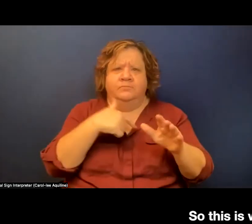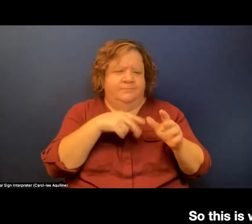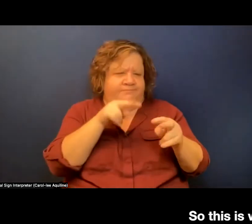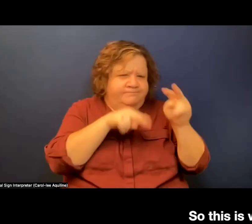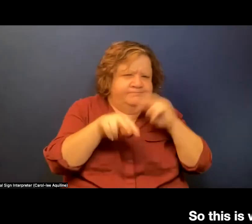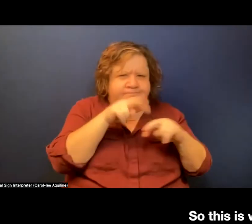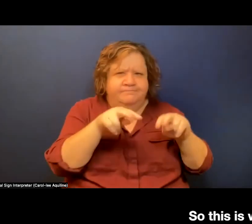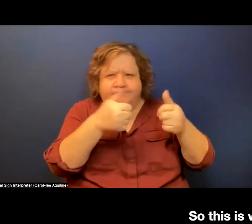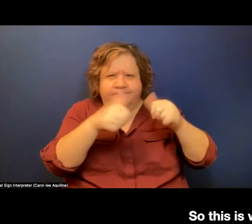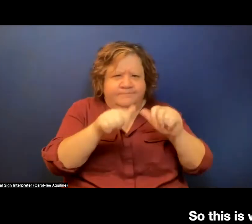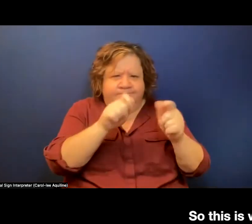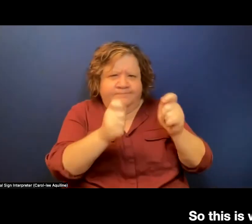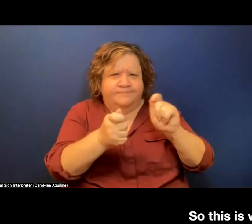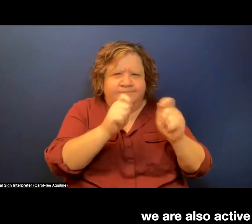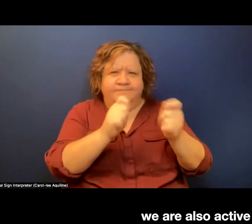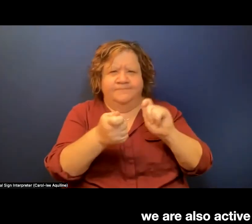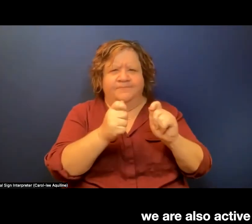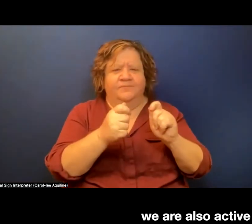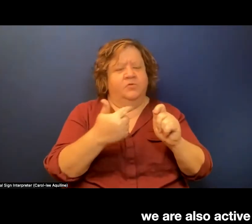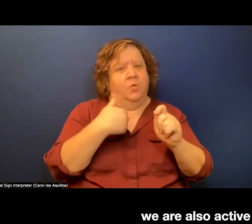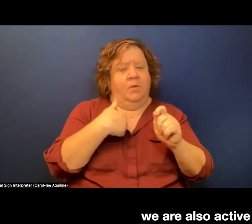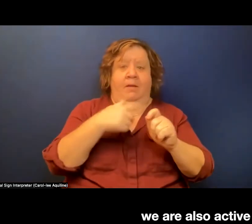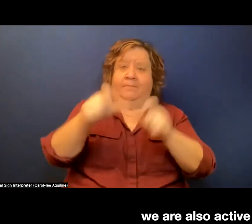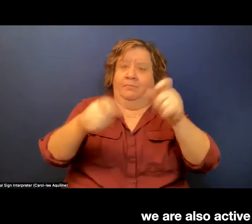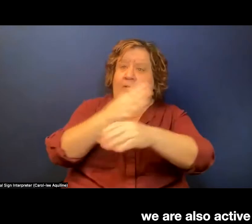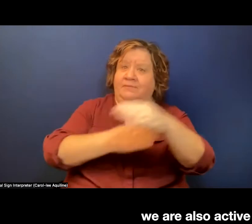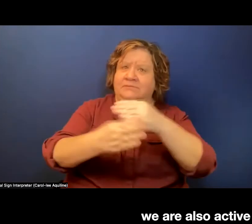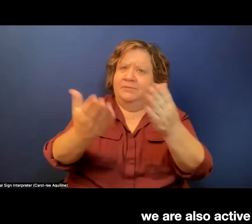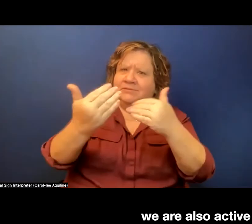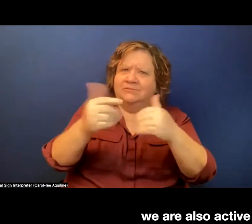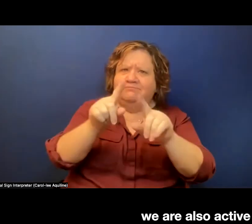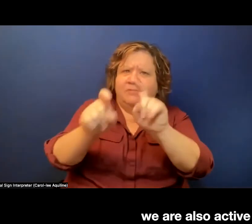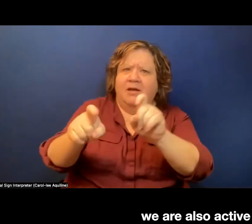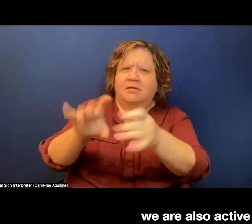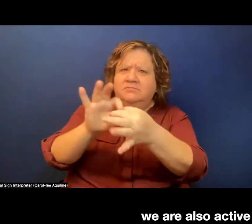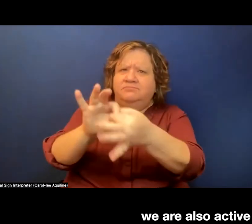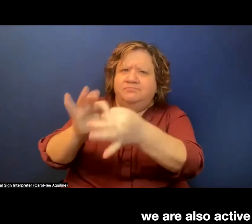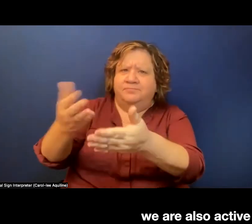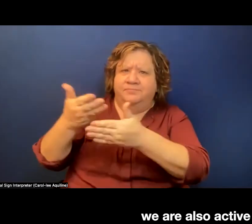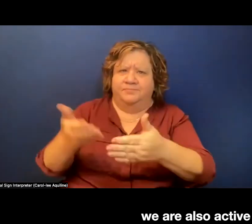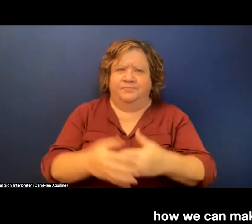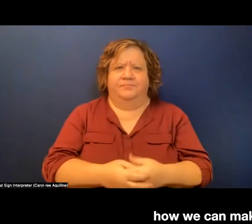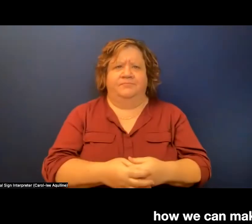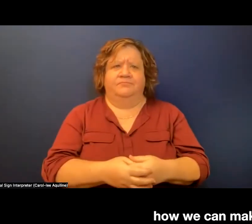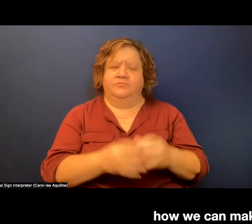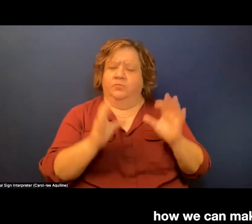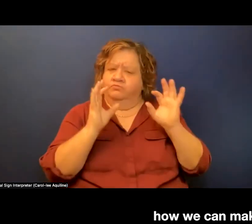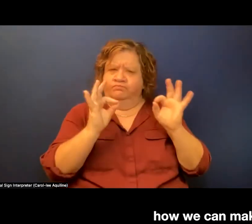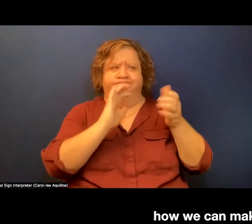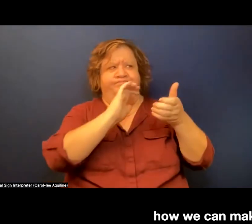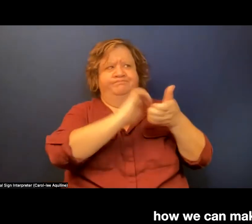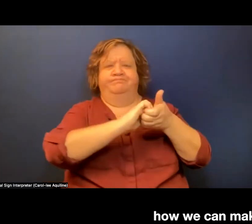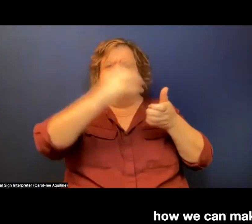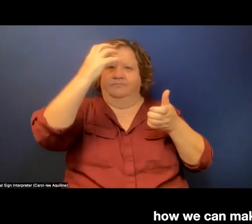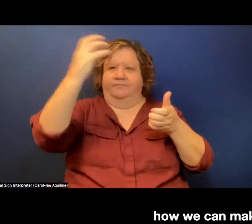way, you know, we are doing some high-level advocacy. We are also active in doing some advocacy like, you know, how